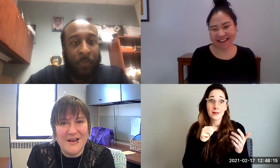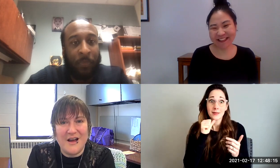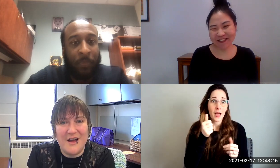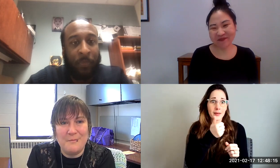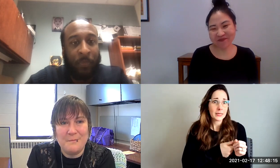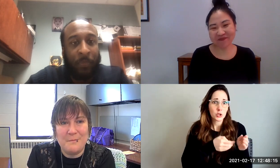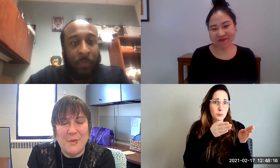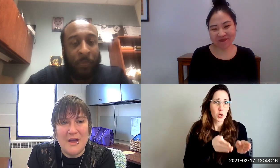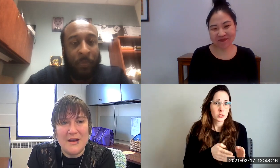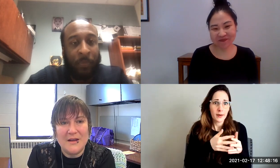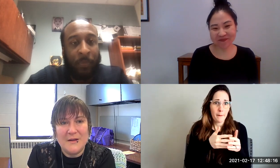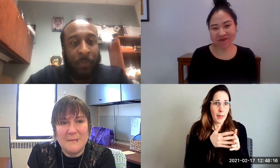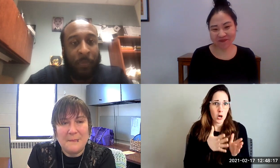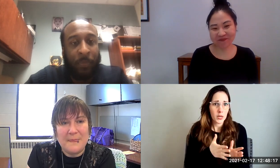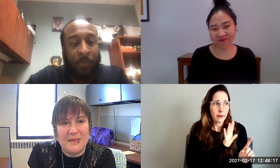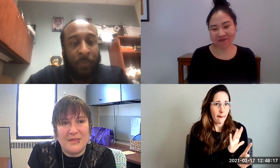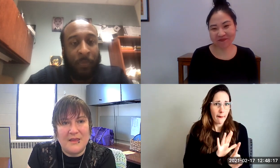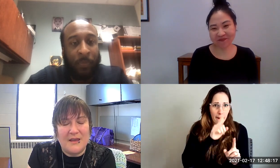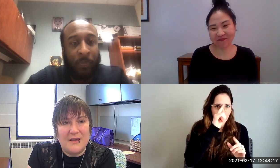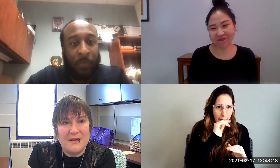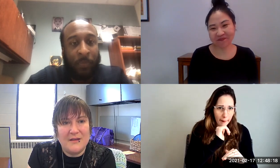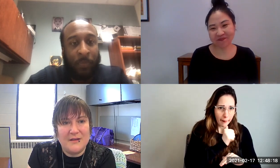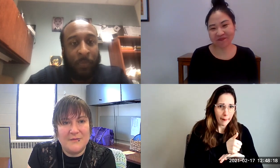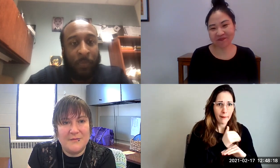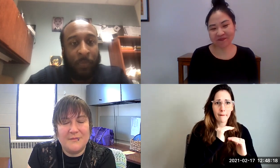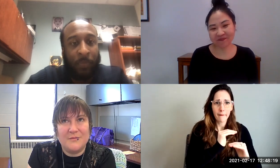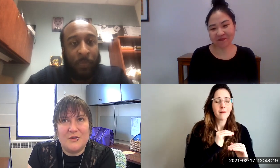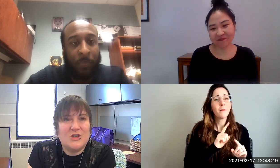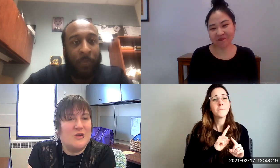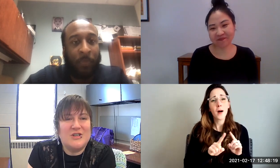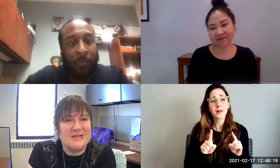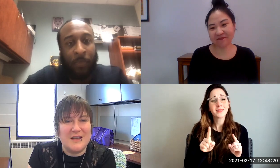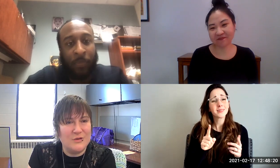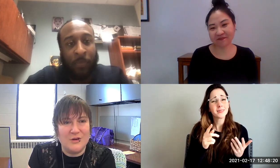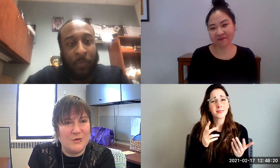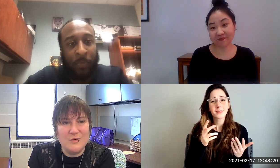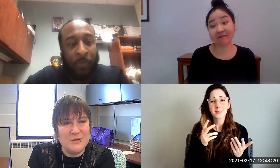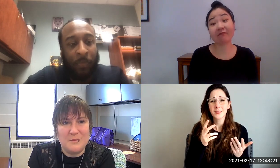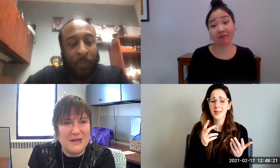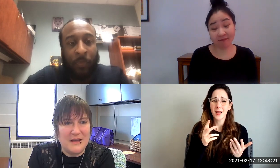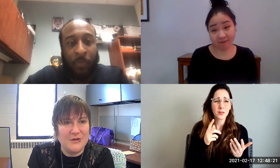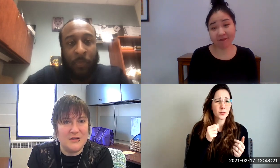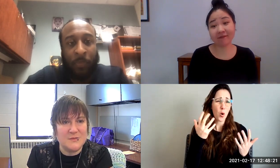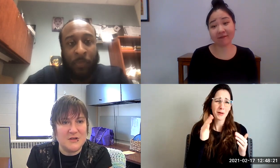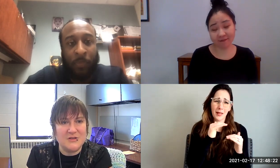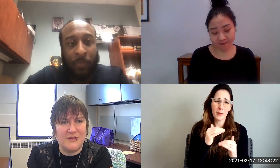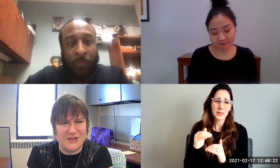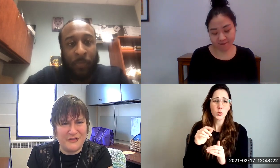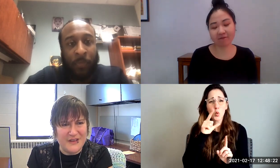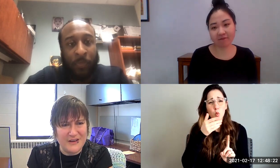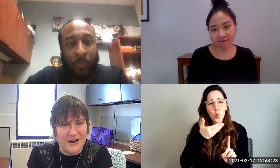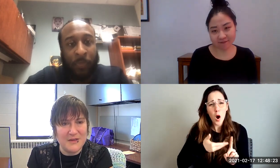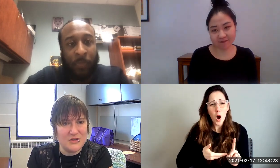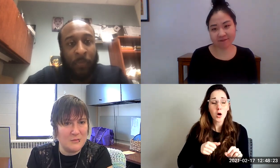American. But the restrictions on who you can be, how you can express yourself,